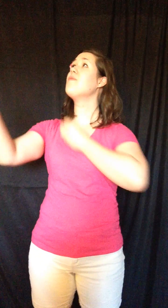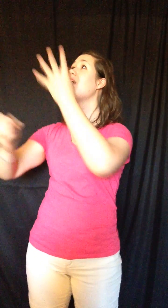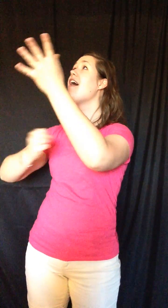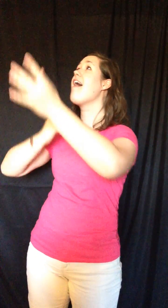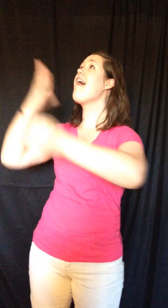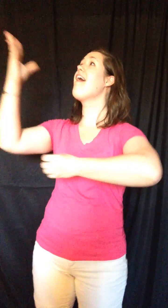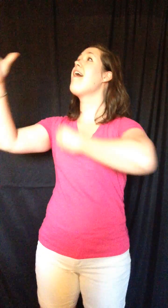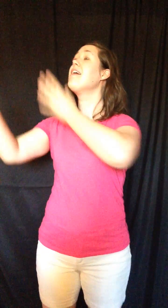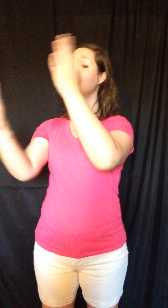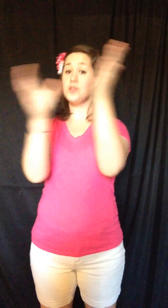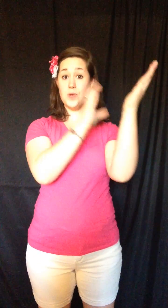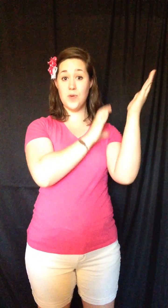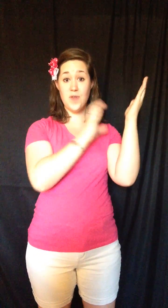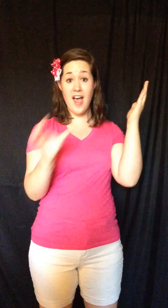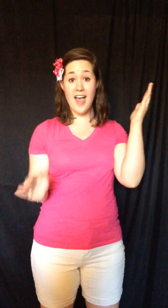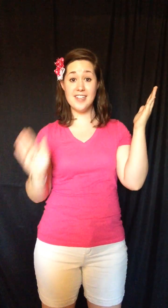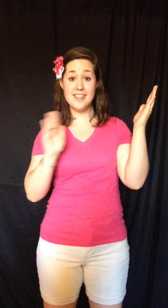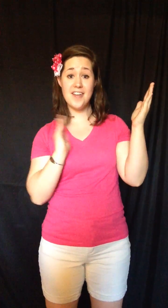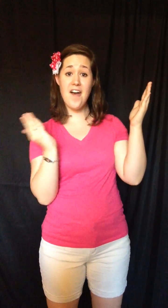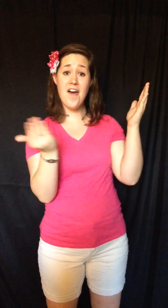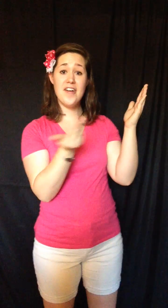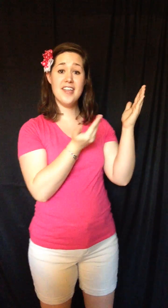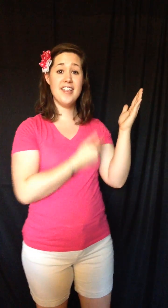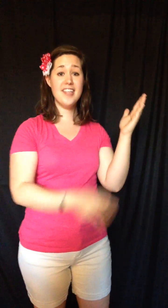rise to Christ our King.